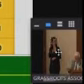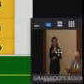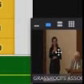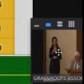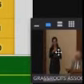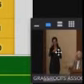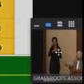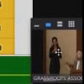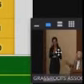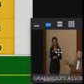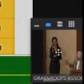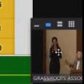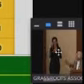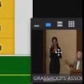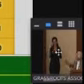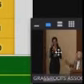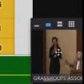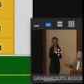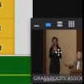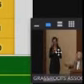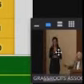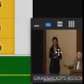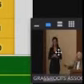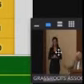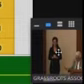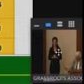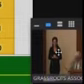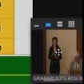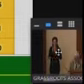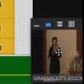to COVID-19 in the world. You can observe here, Peru.